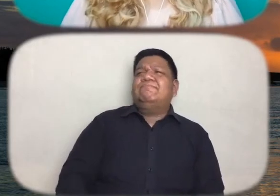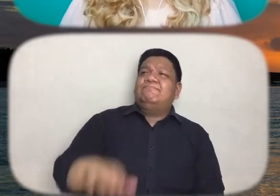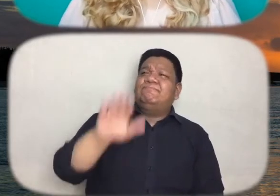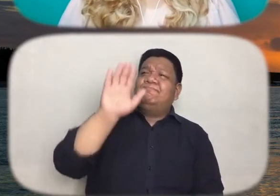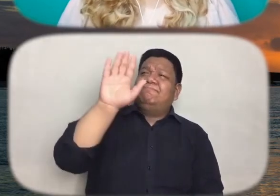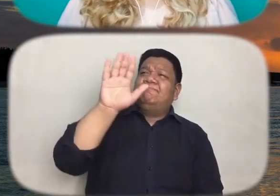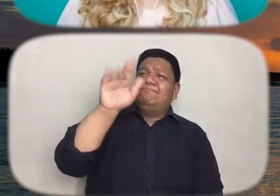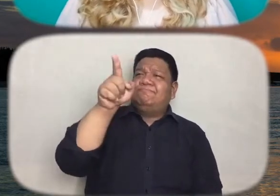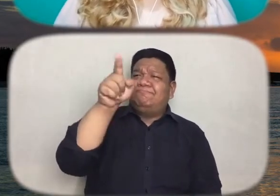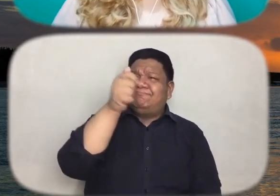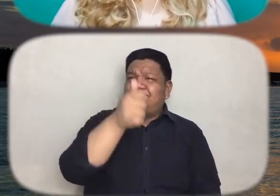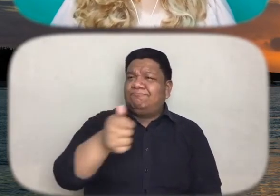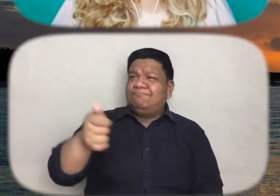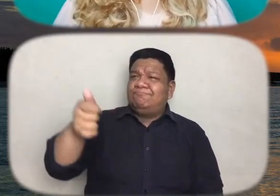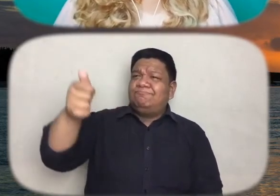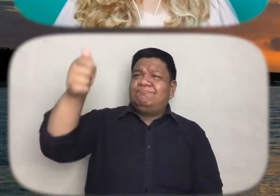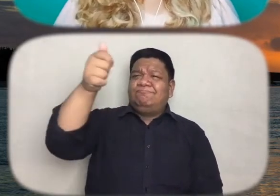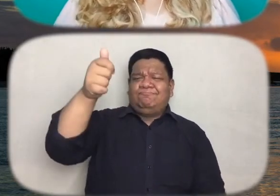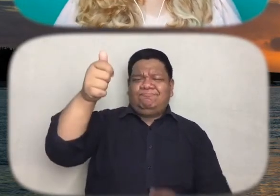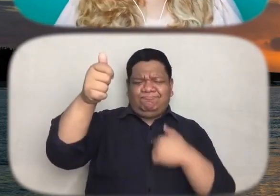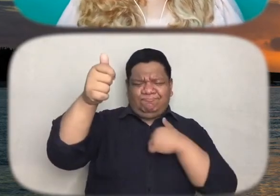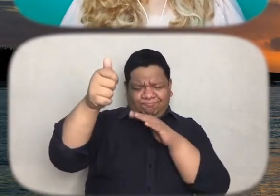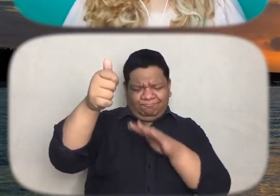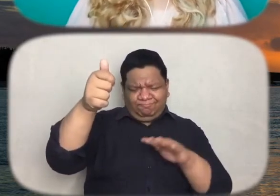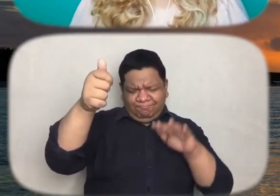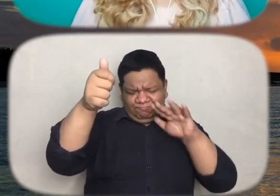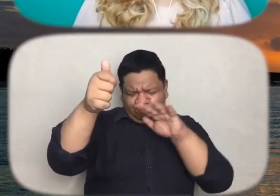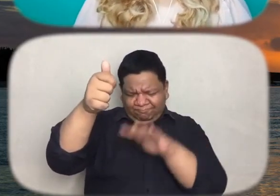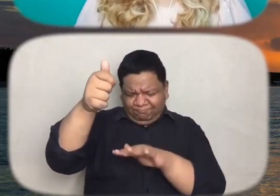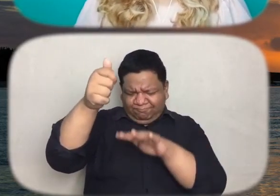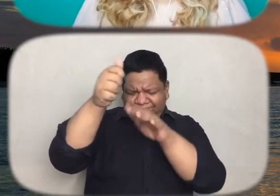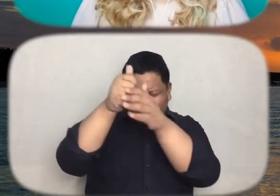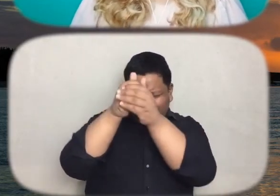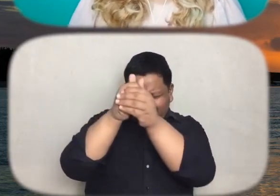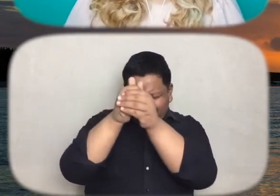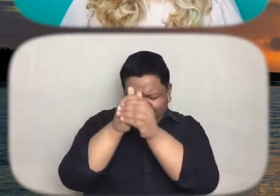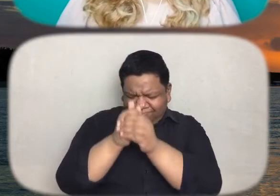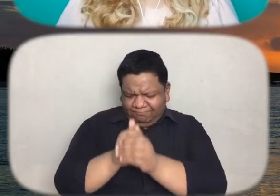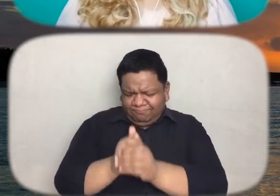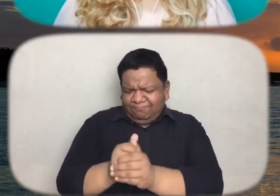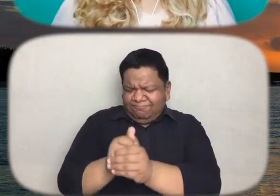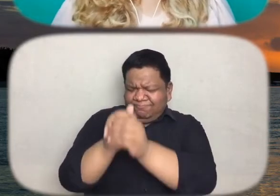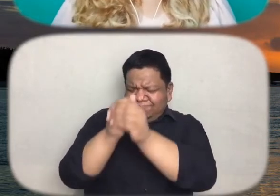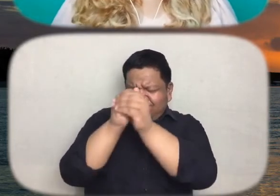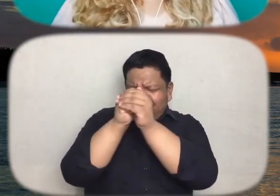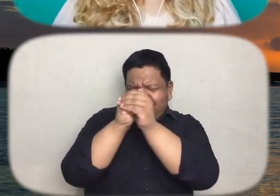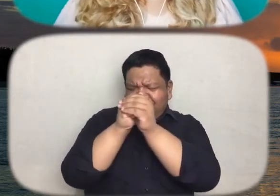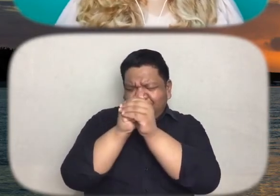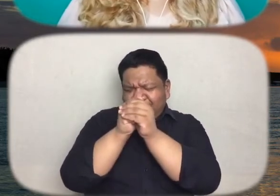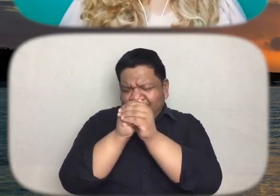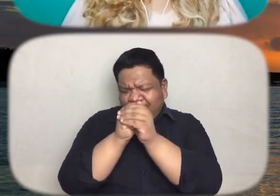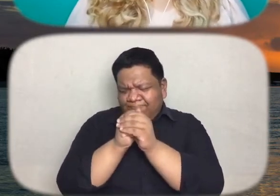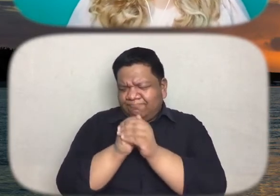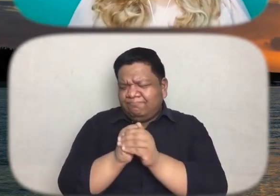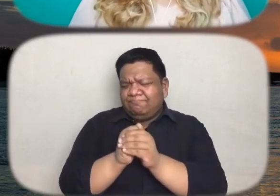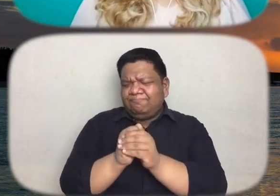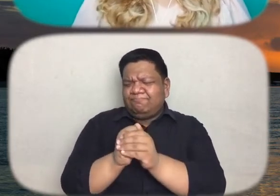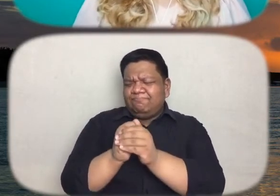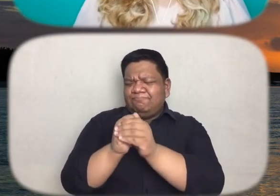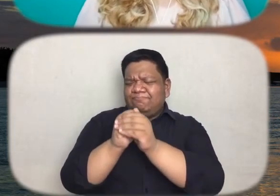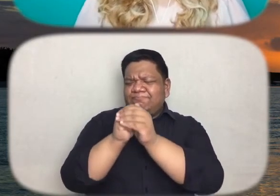are, Lord, I worship you because of who you